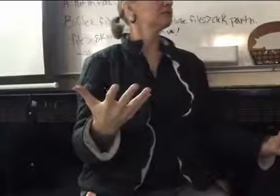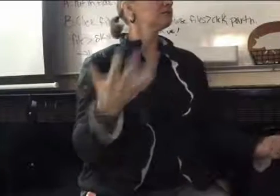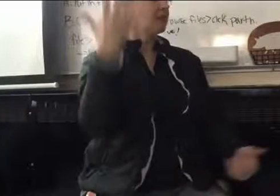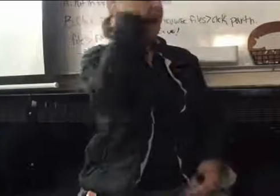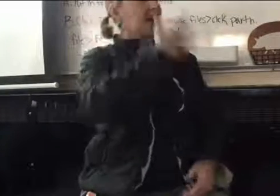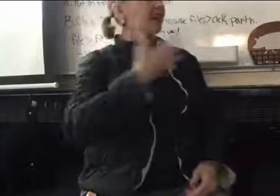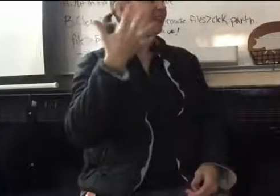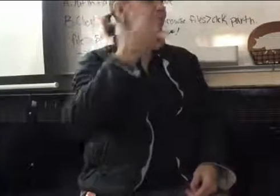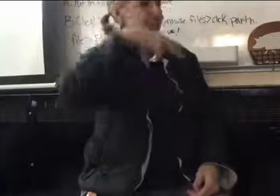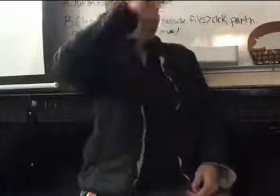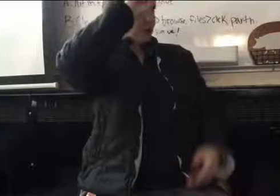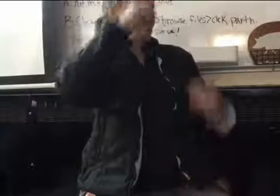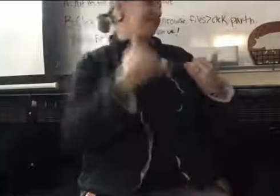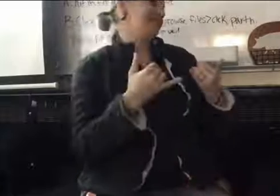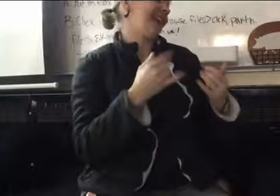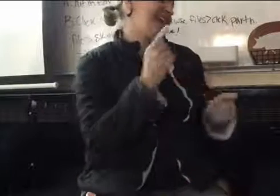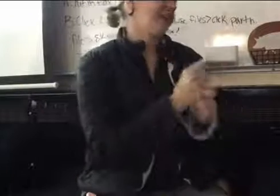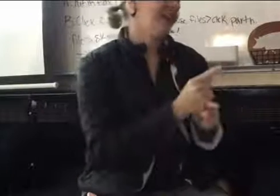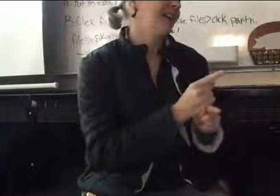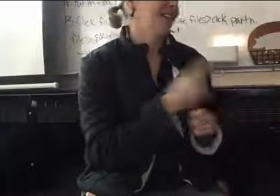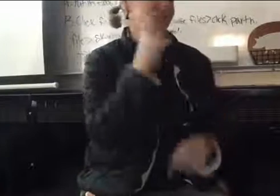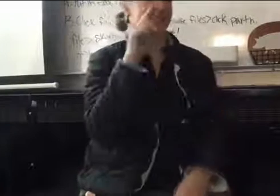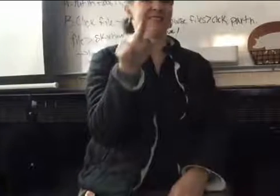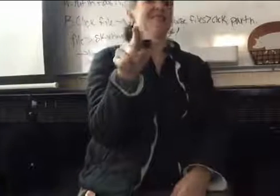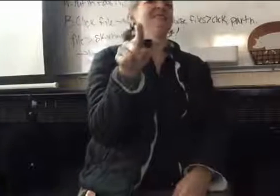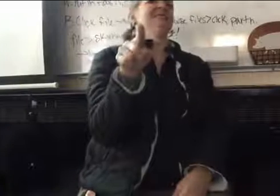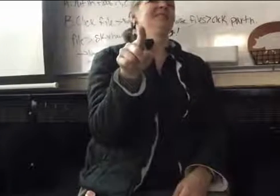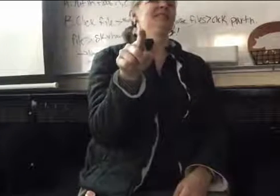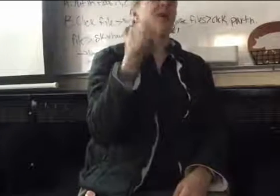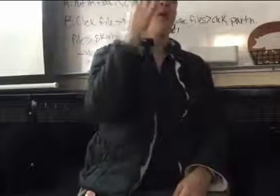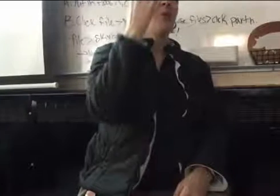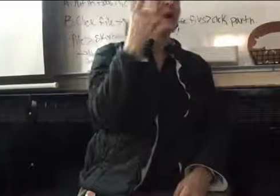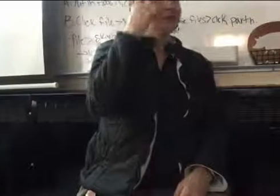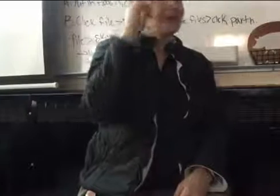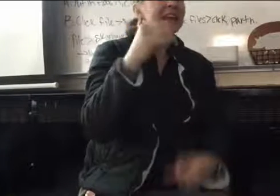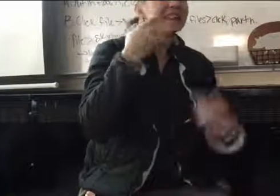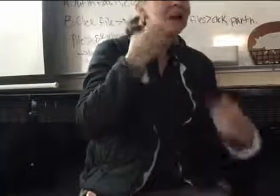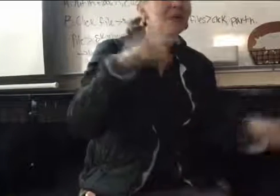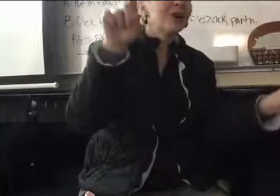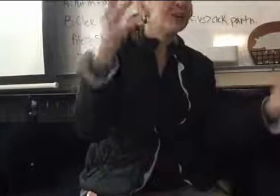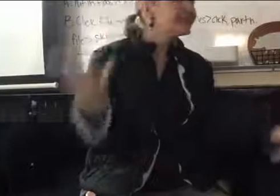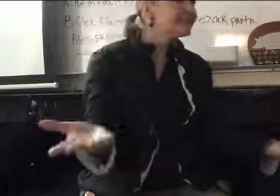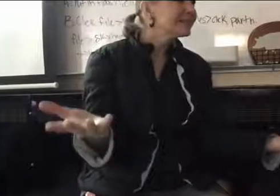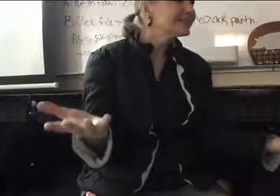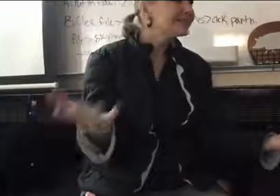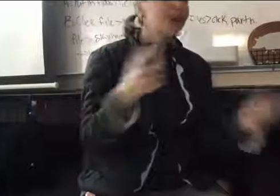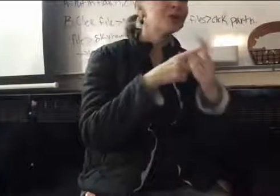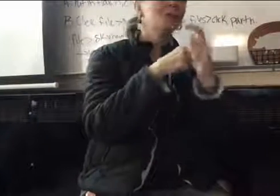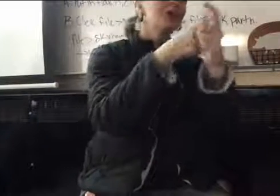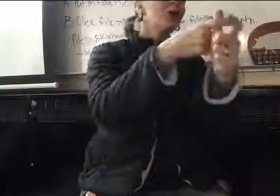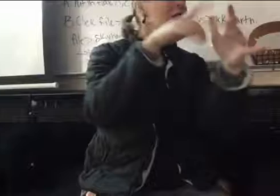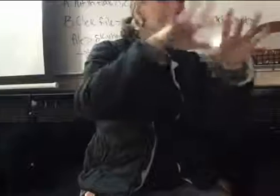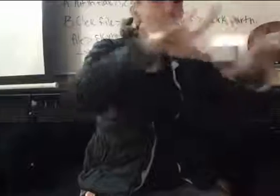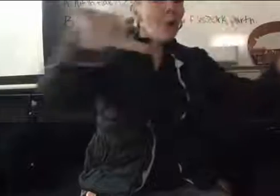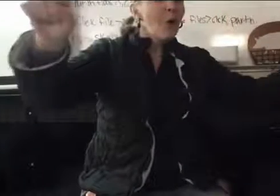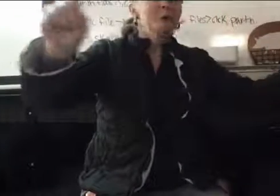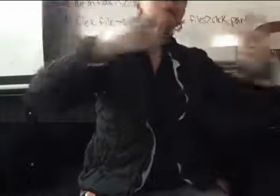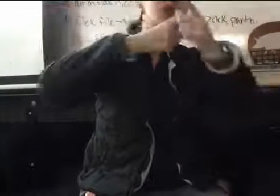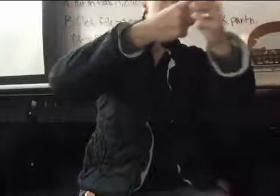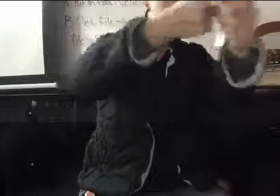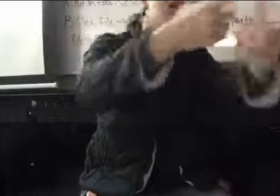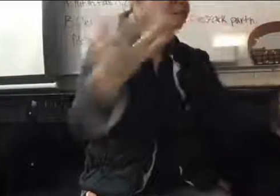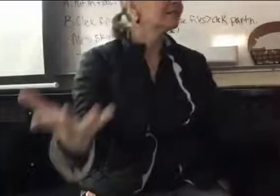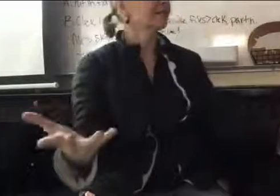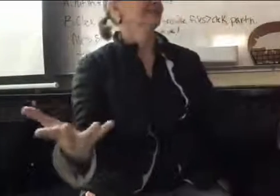looks stupid in today's world, right? We're like, why would you ever think that that would be a smart idea to run across this giant field?